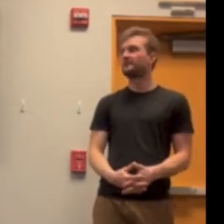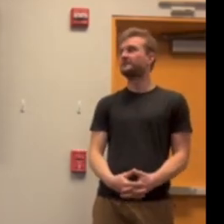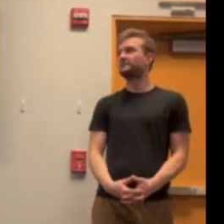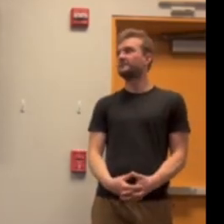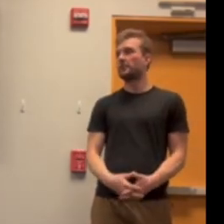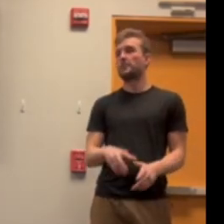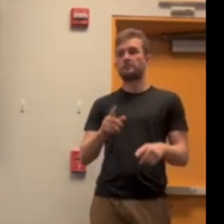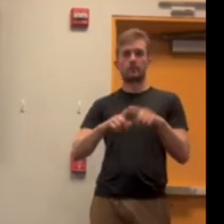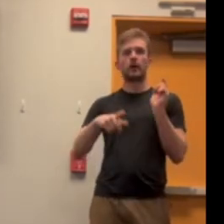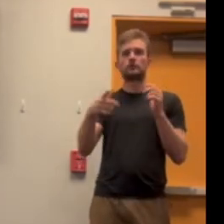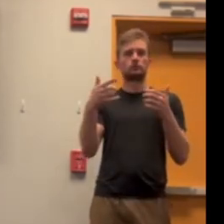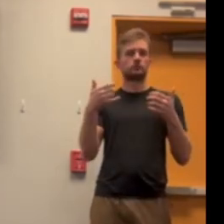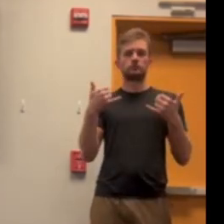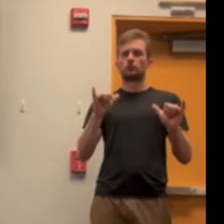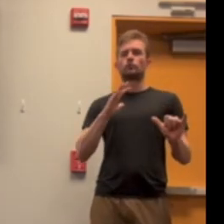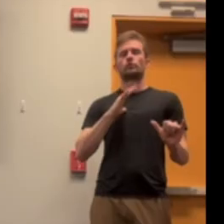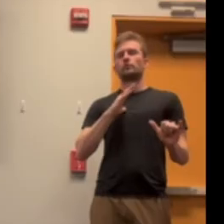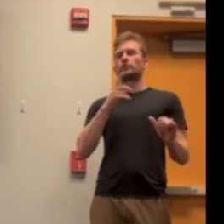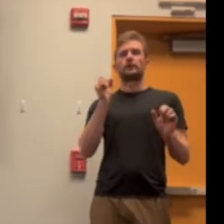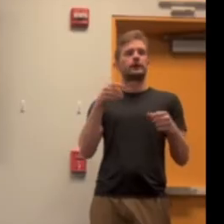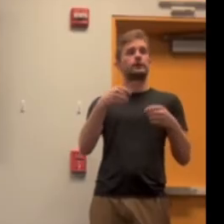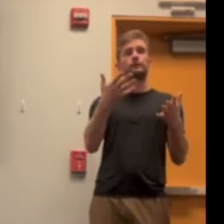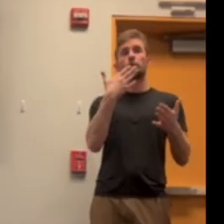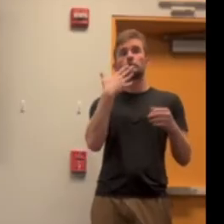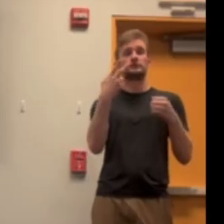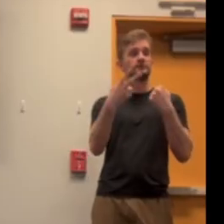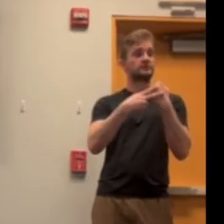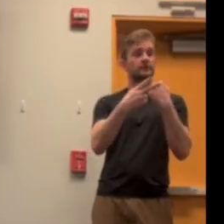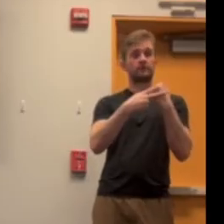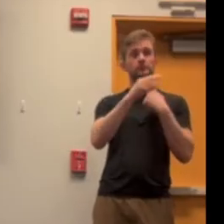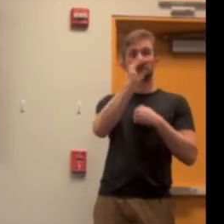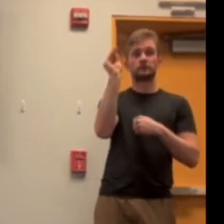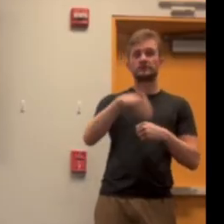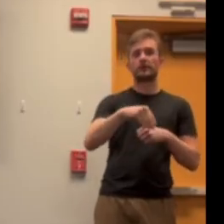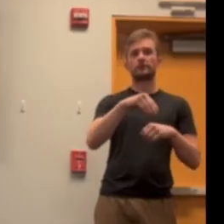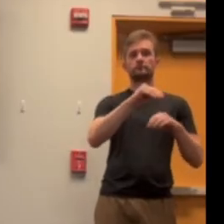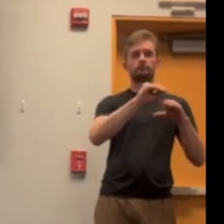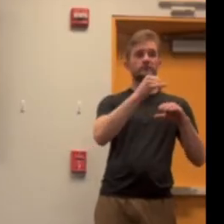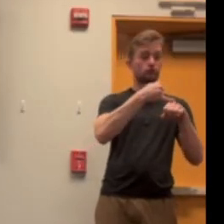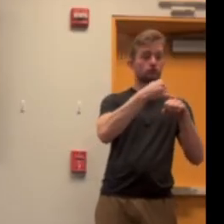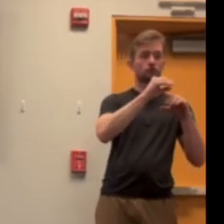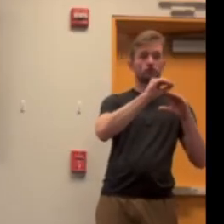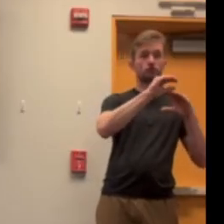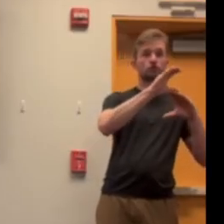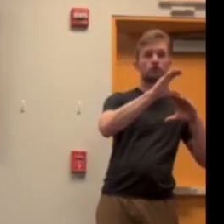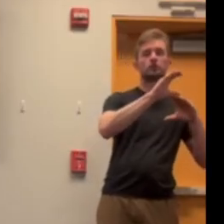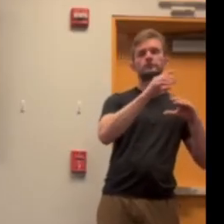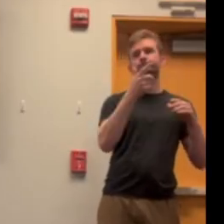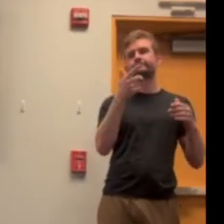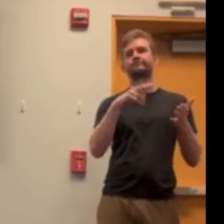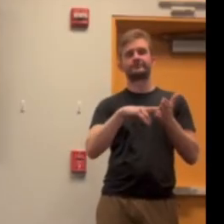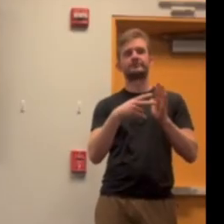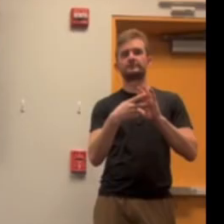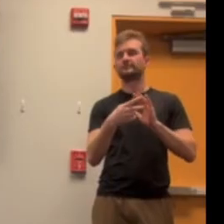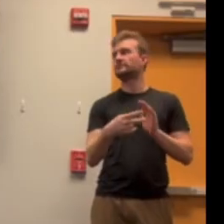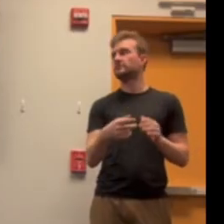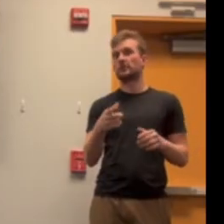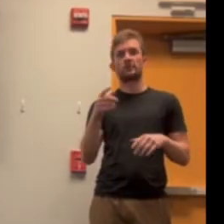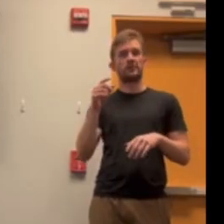savings too. And that's really the name of the game on profit, is how much money we're giving out on savings versus how much we're giving out on loans, and